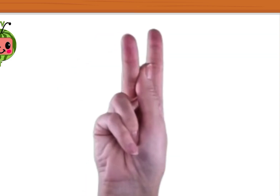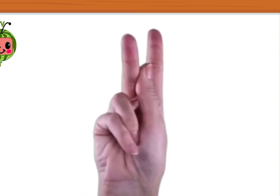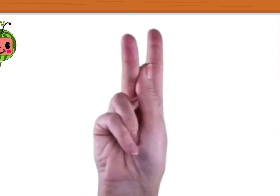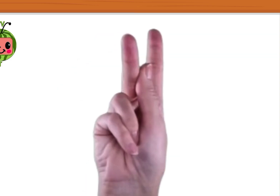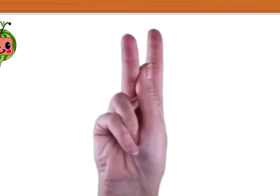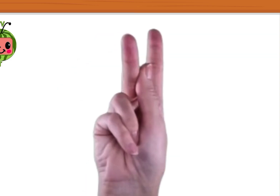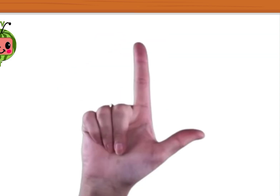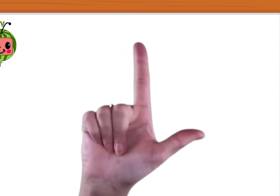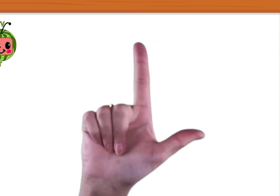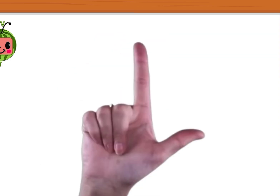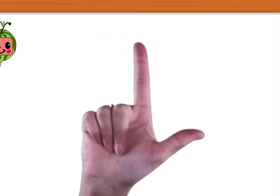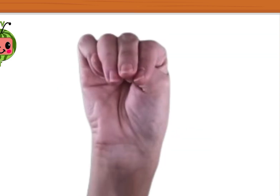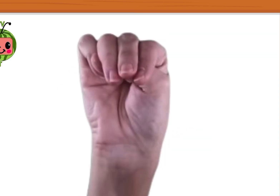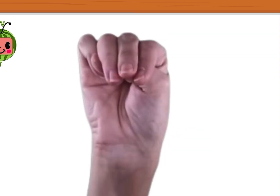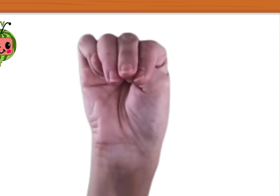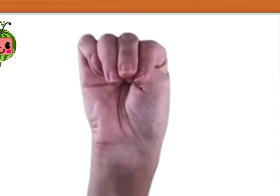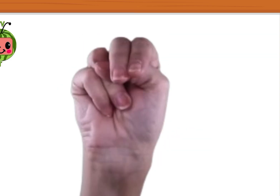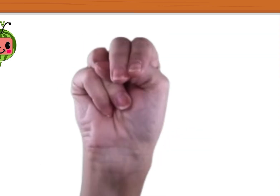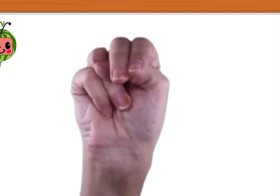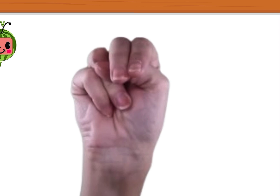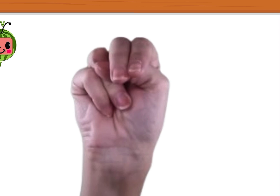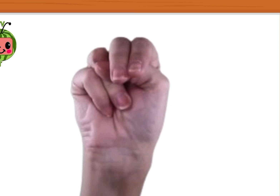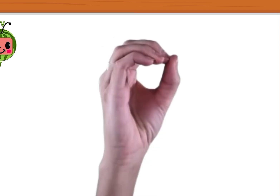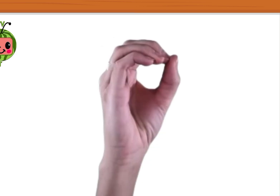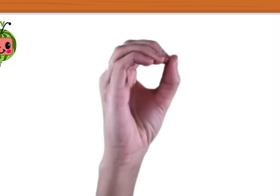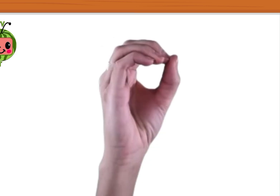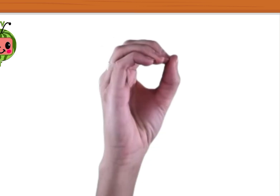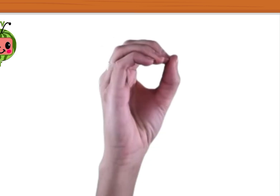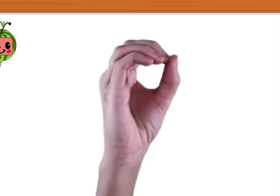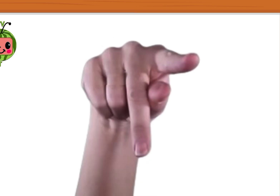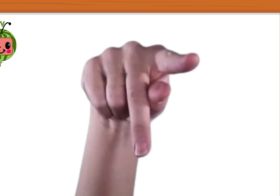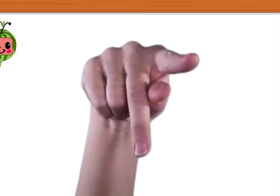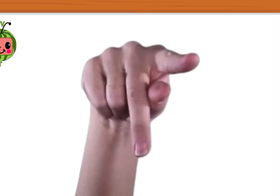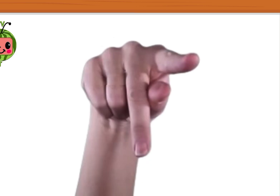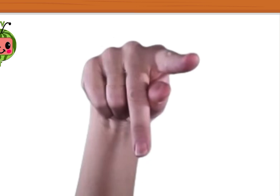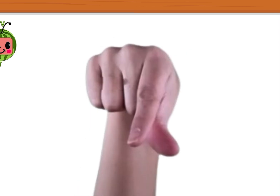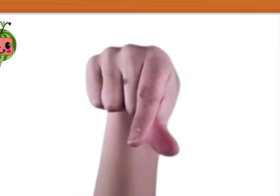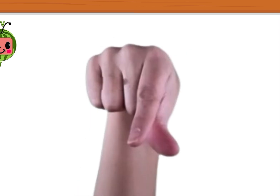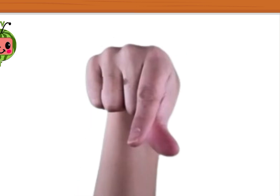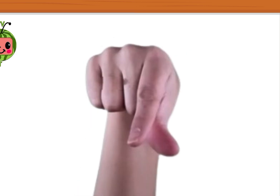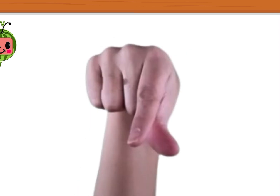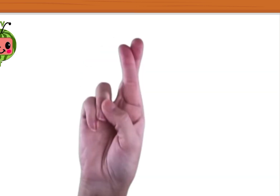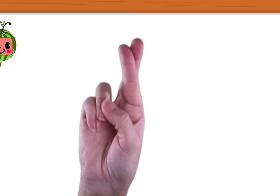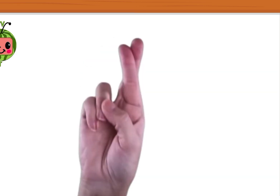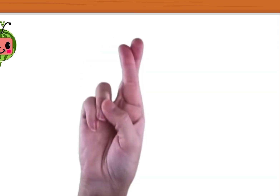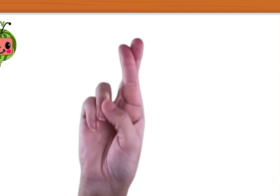K, L, M, N, O, P, Q, R,